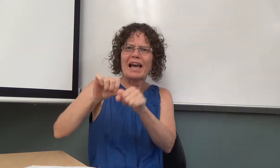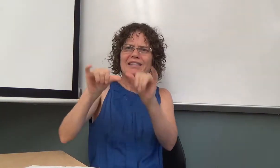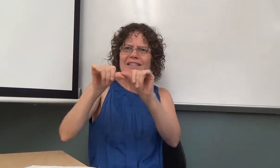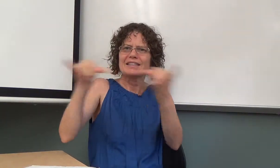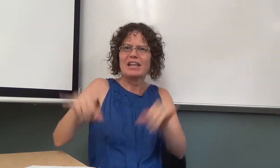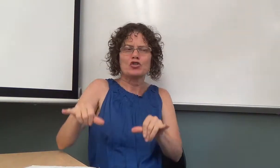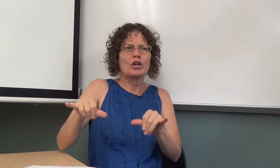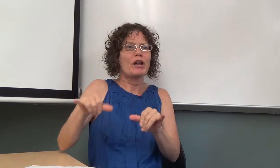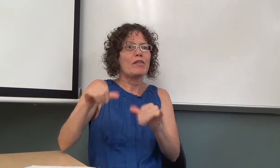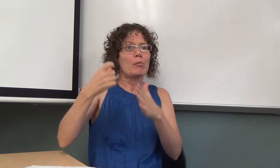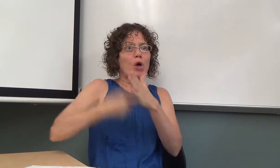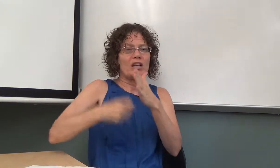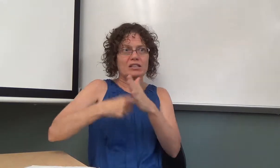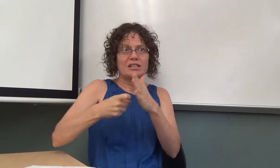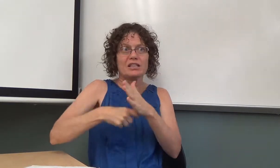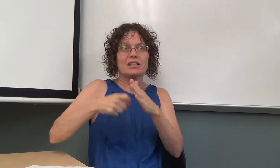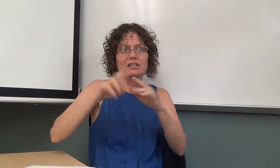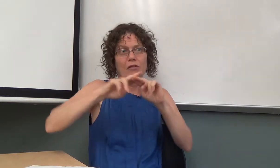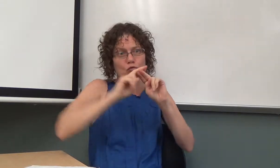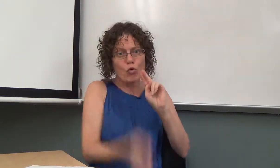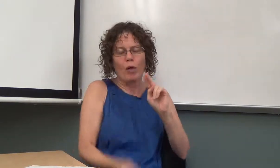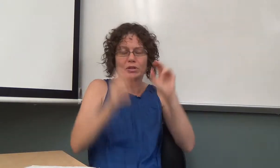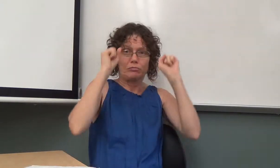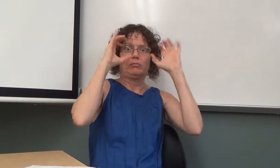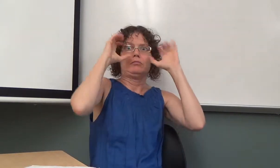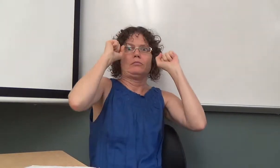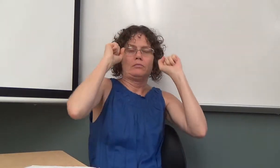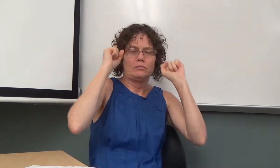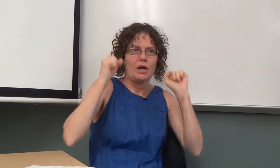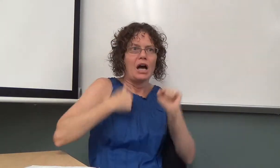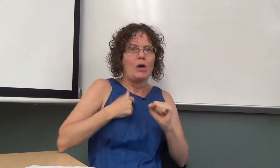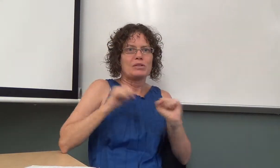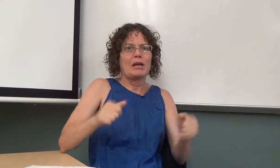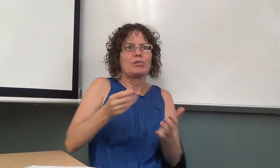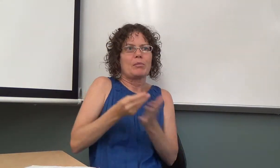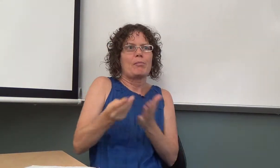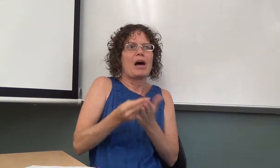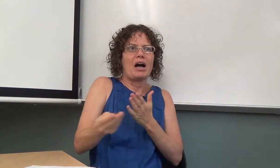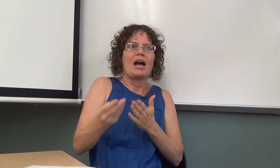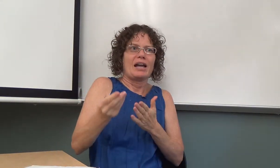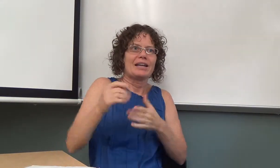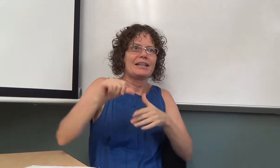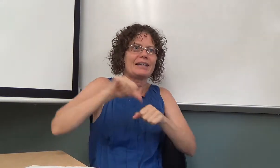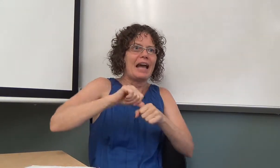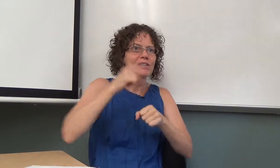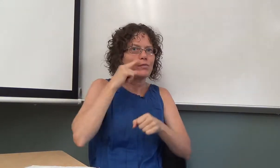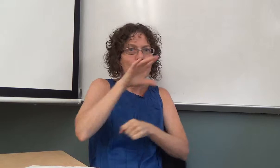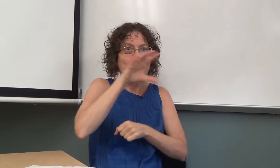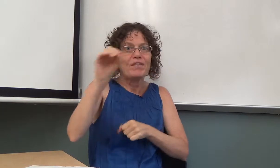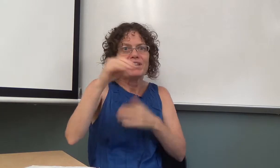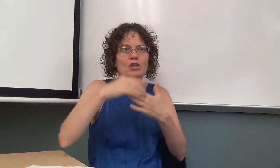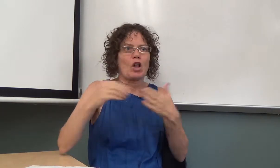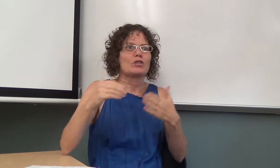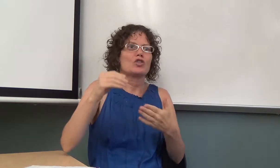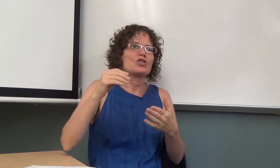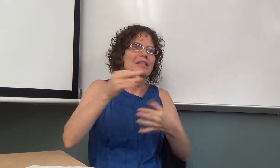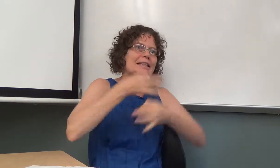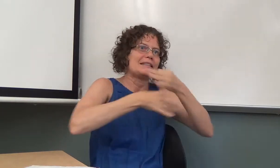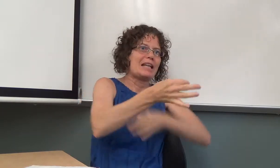It surprised me, and I was able to buy gas for $50 instead of $200. Okay? Now that